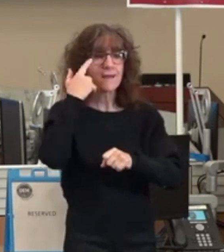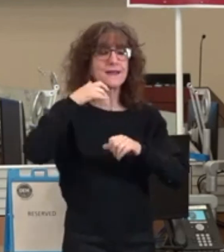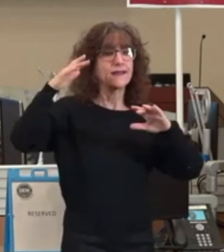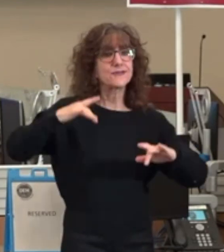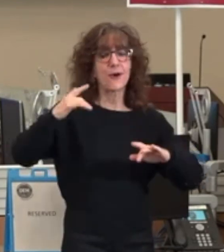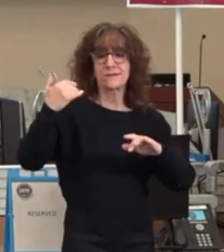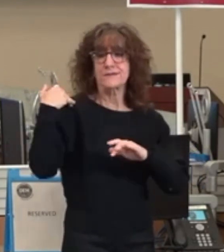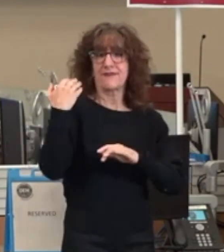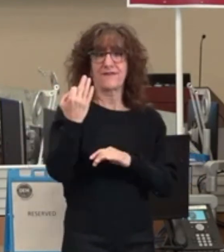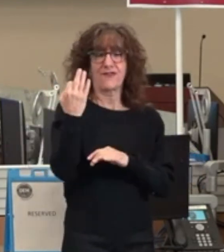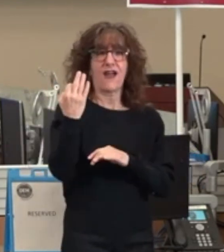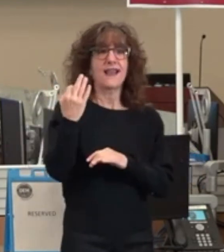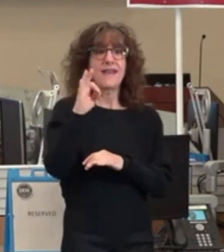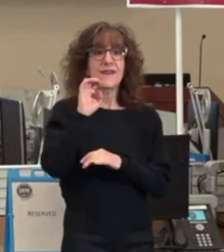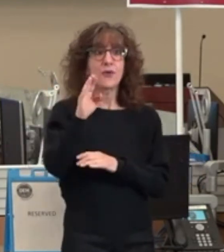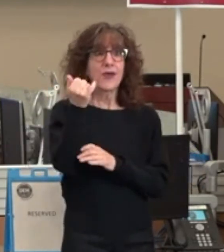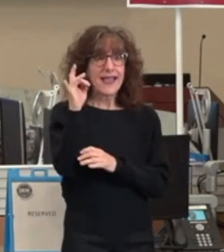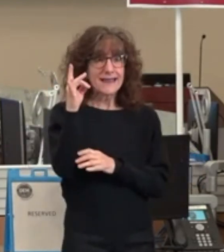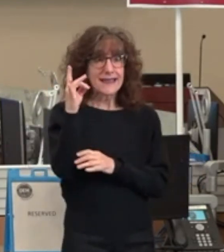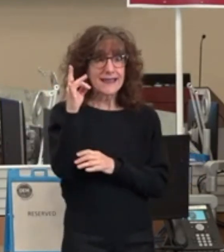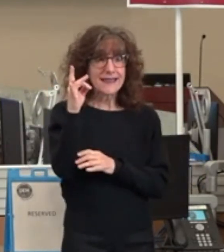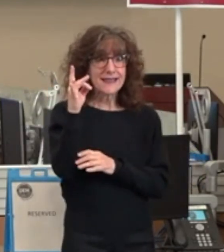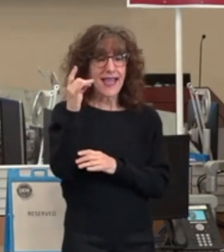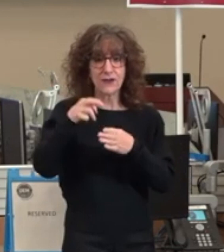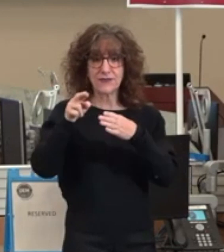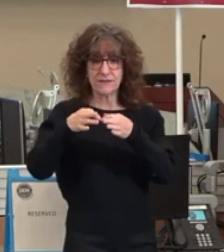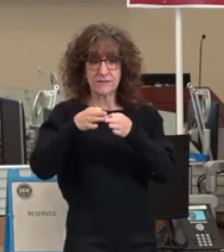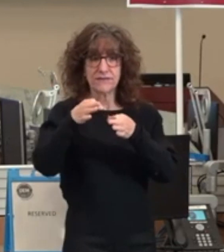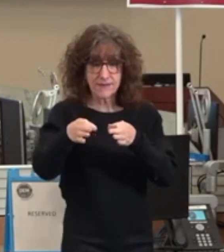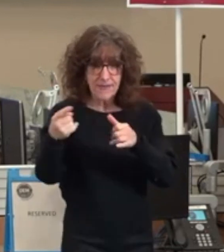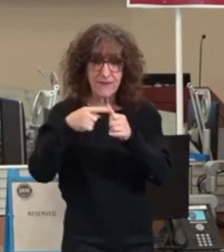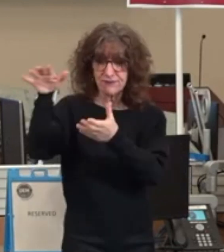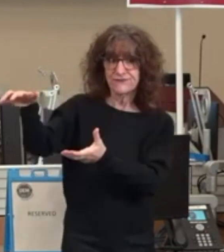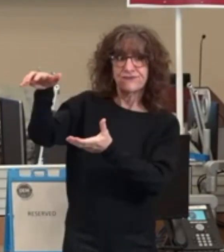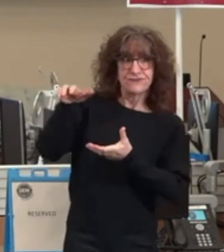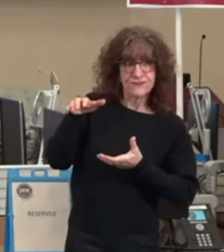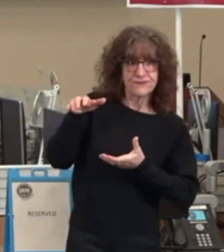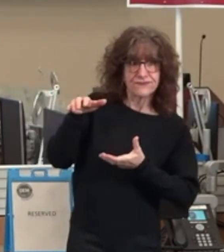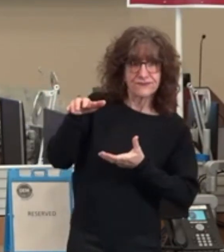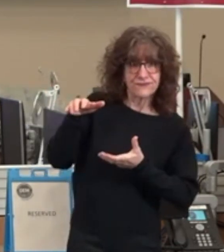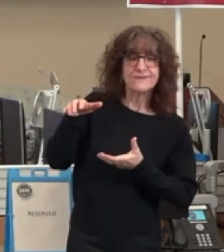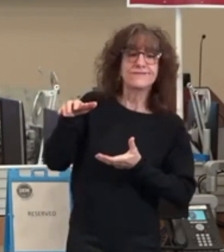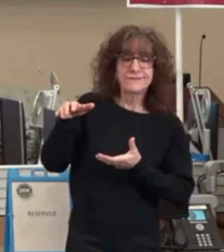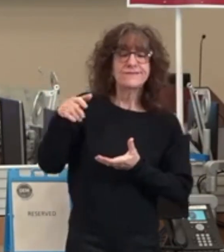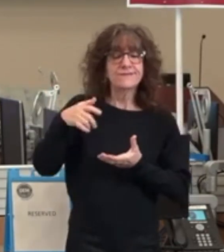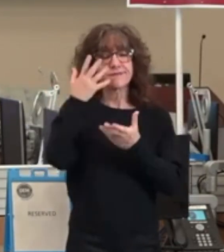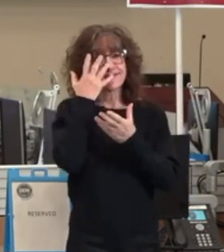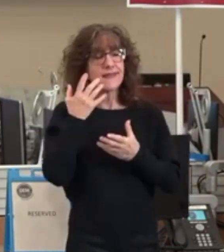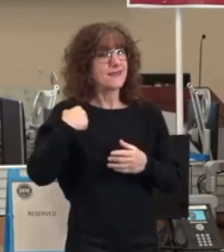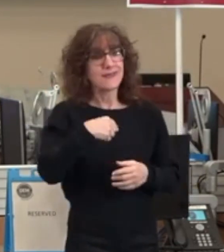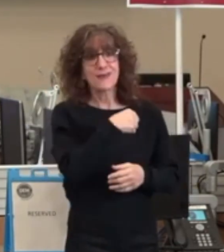on Friday, February 18th. And as a result of the delay in our first dose shipment that we were promised, we were